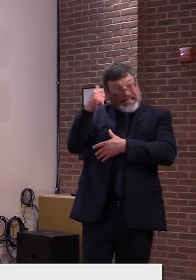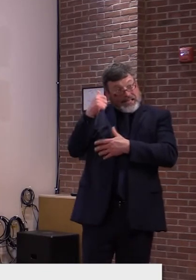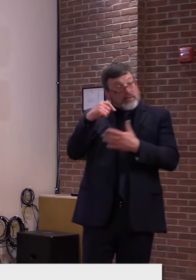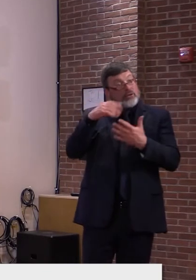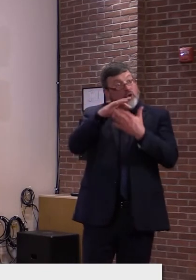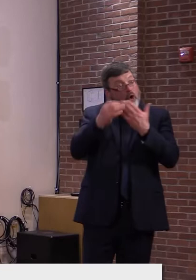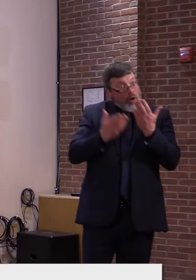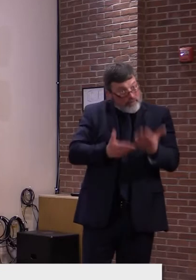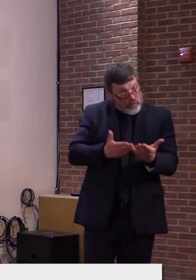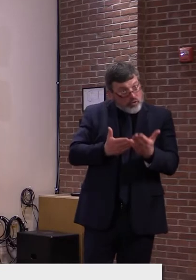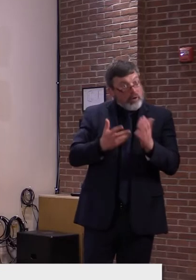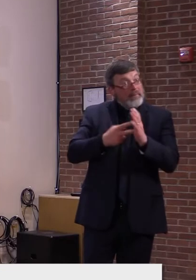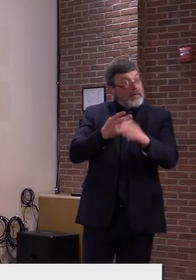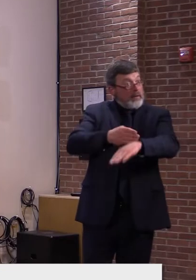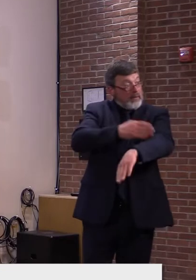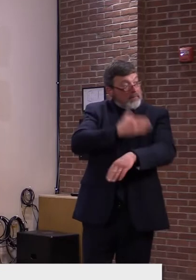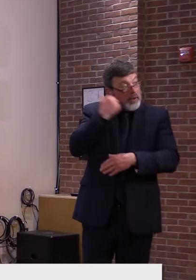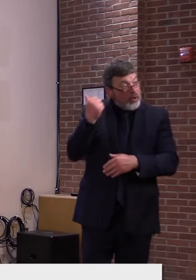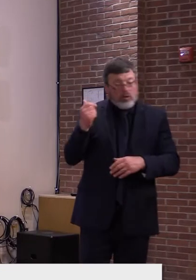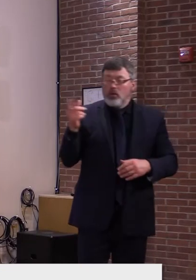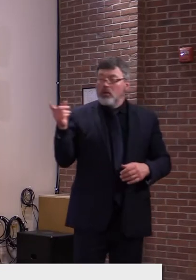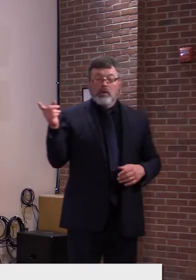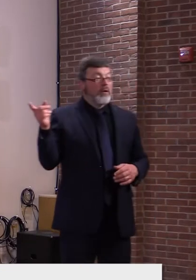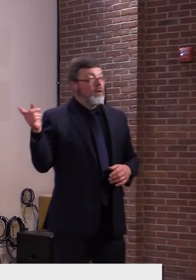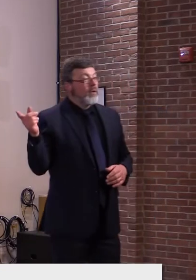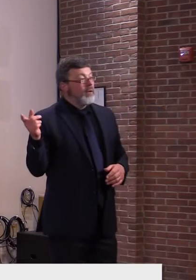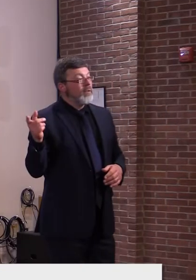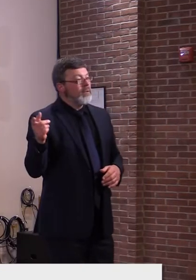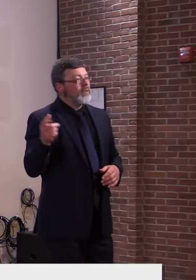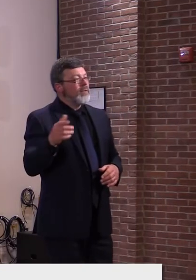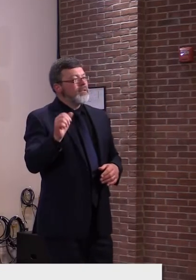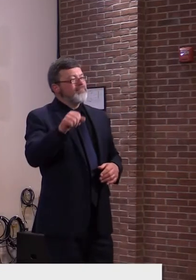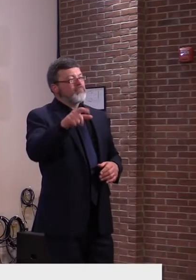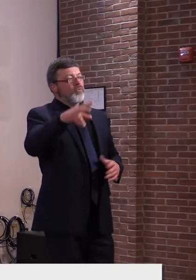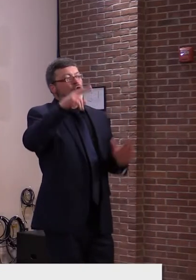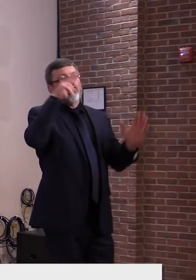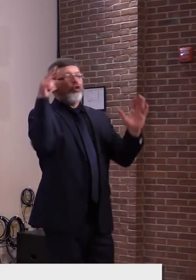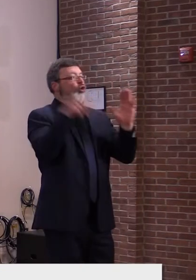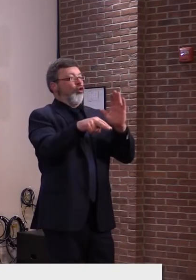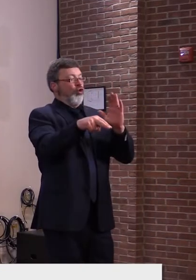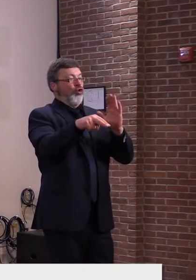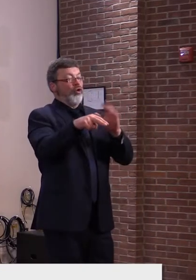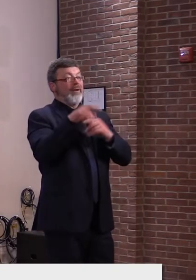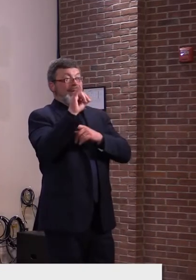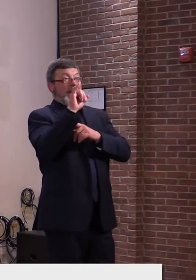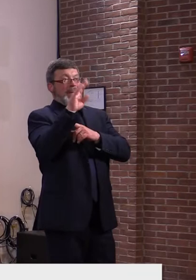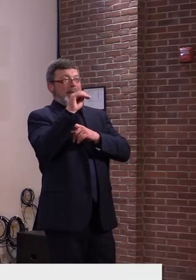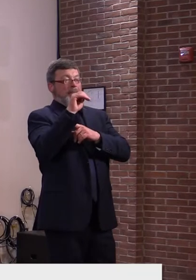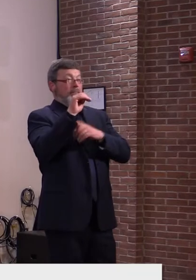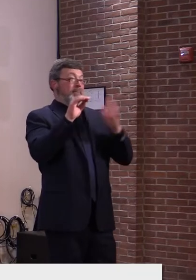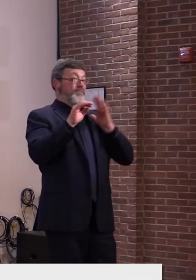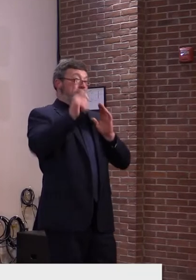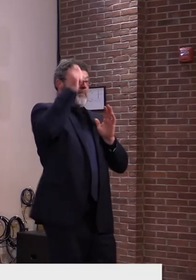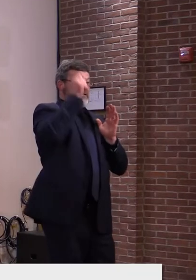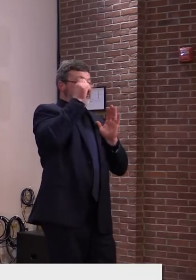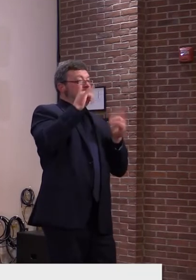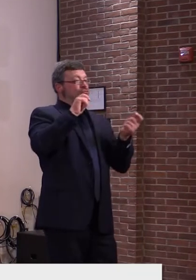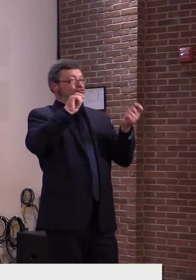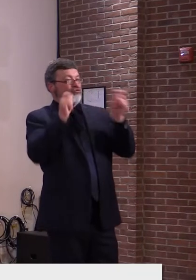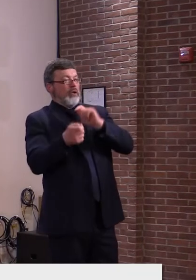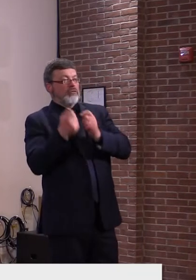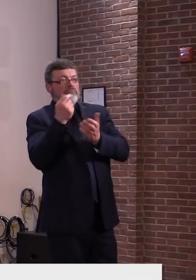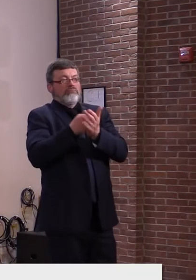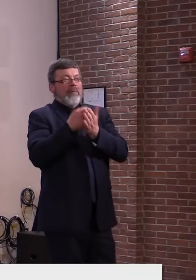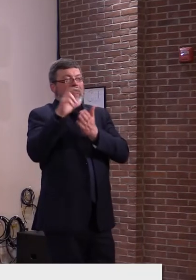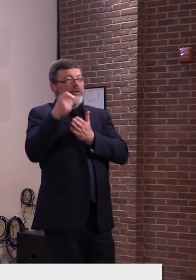IBM, okay, for one. They had sort of a cash balance plan for a while, which is a combination. And a lot of folks, a lot of states have